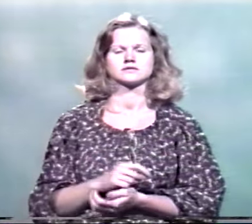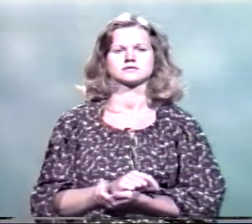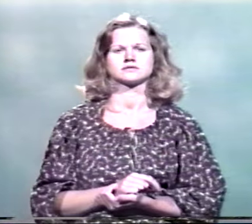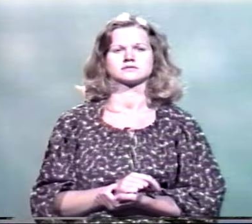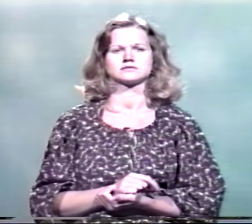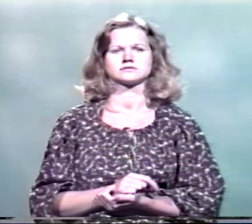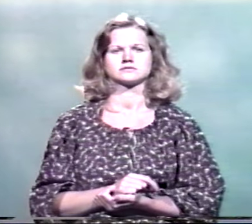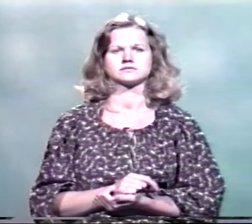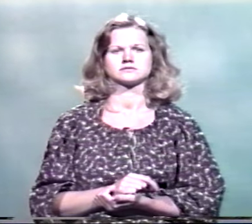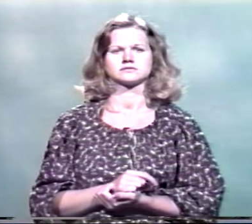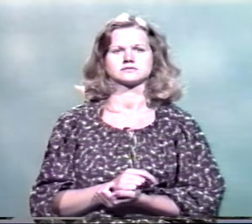to take the chain off the neck,